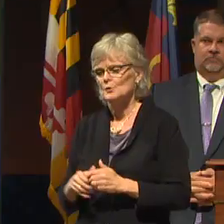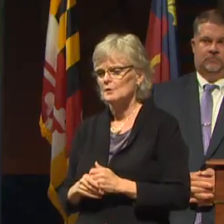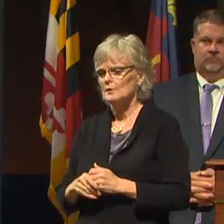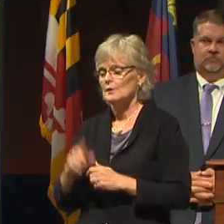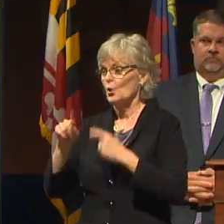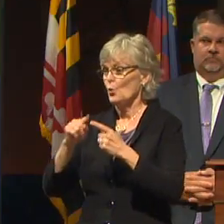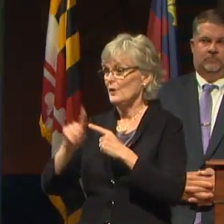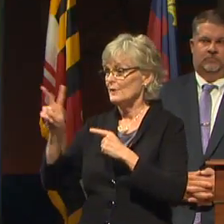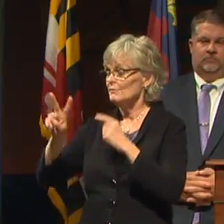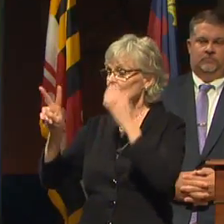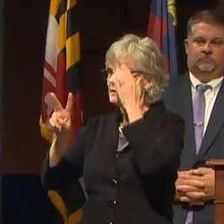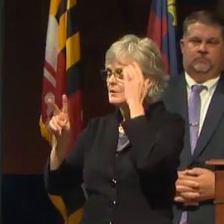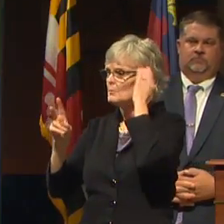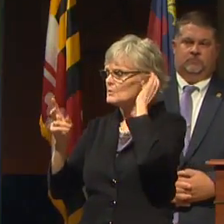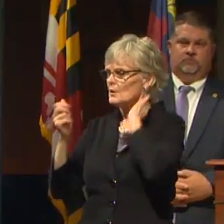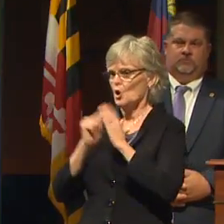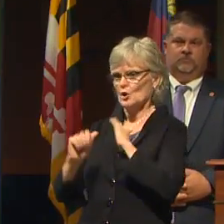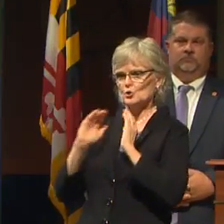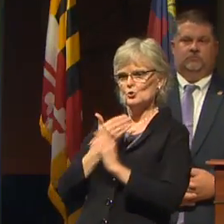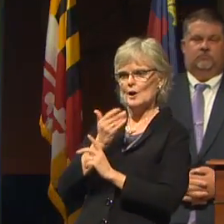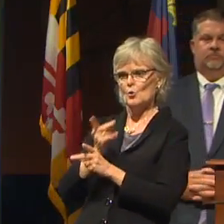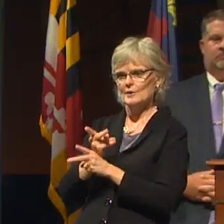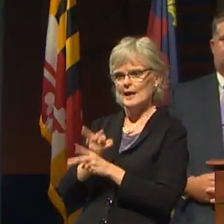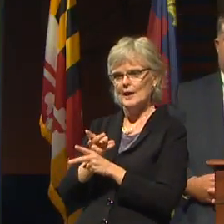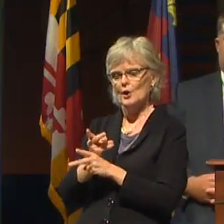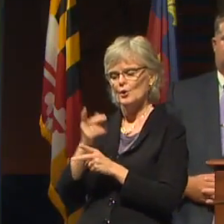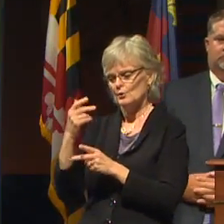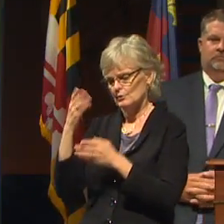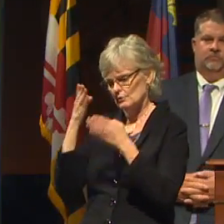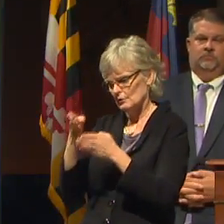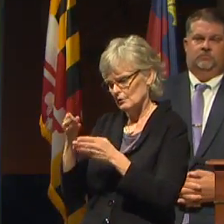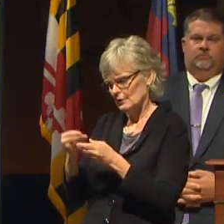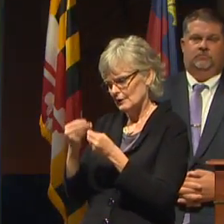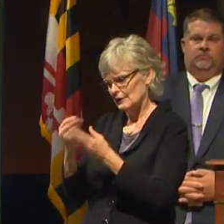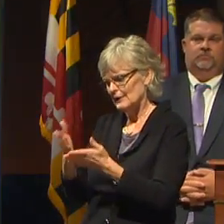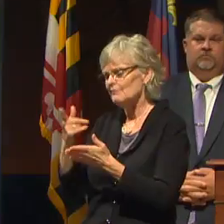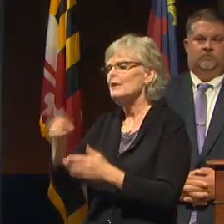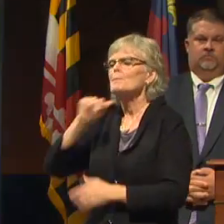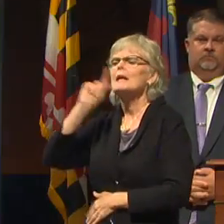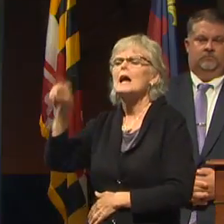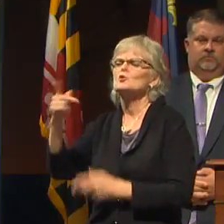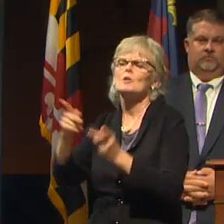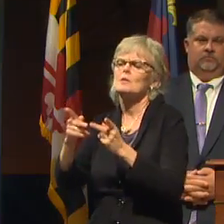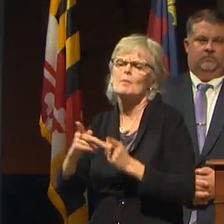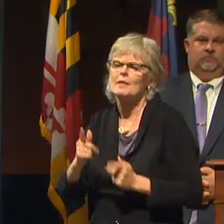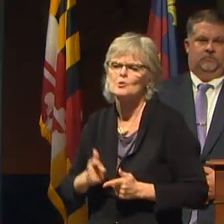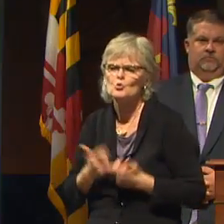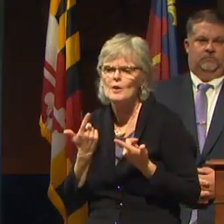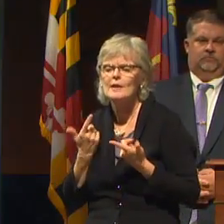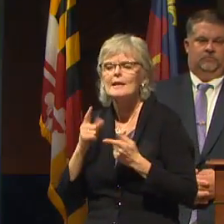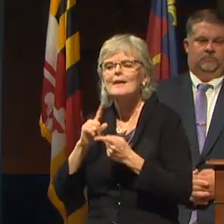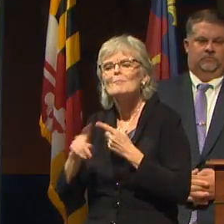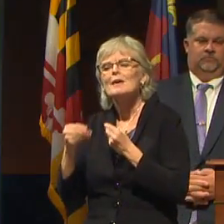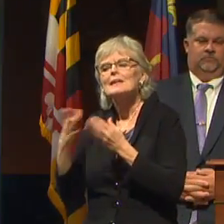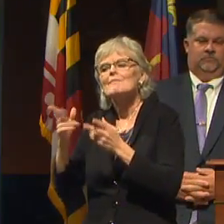Once these victims come into our care, we focus on giving them not just a place to live, but a place to